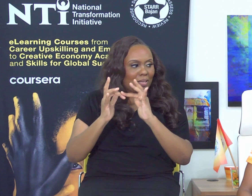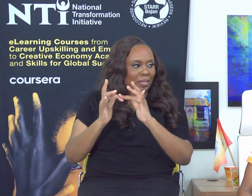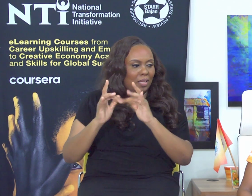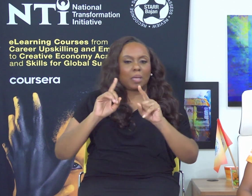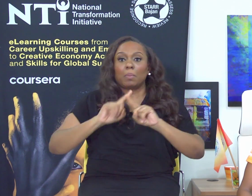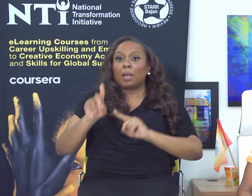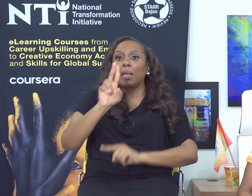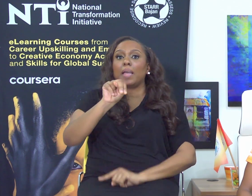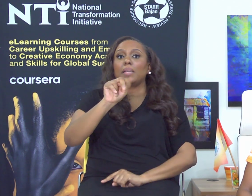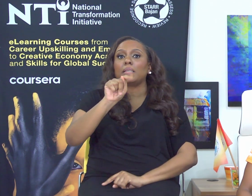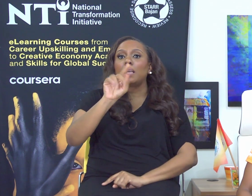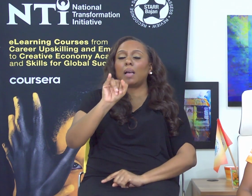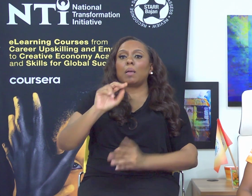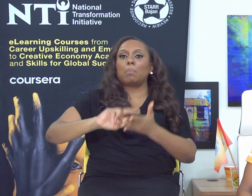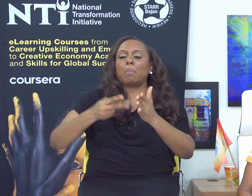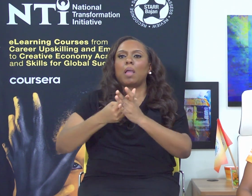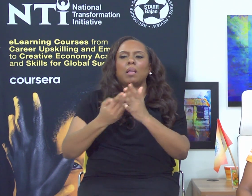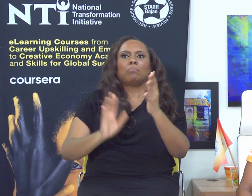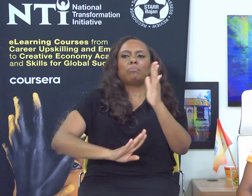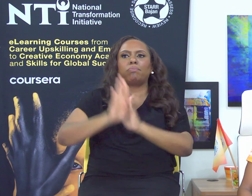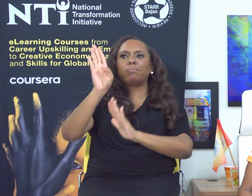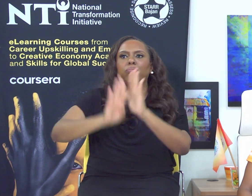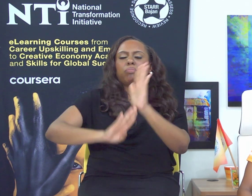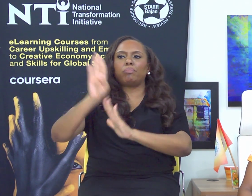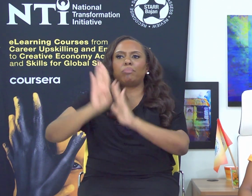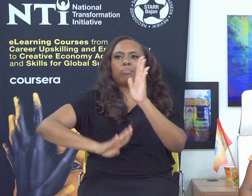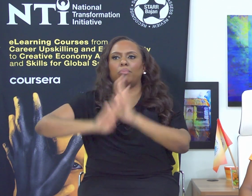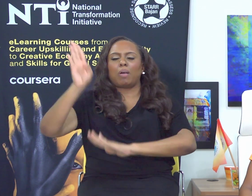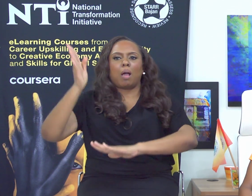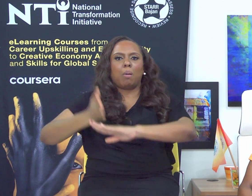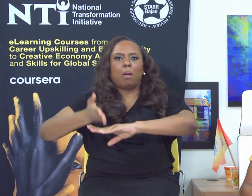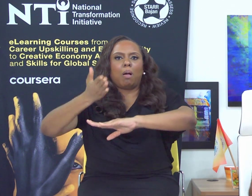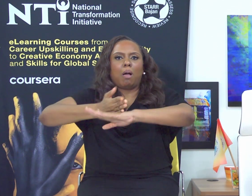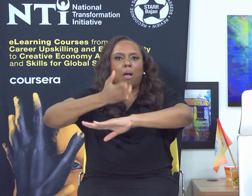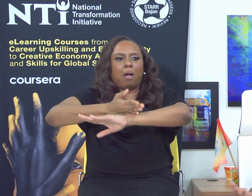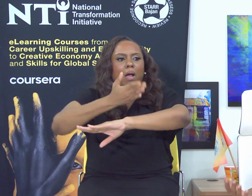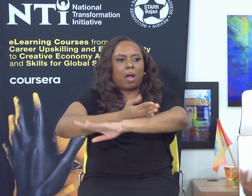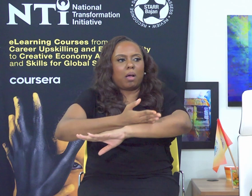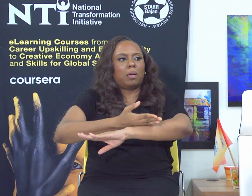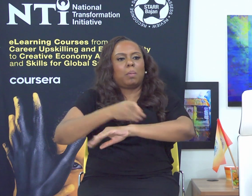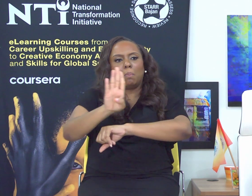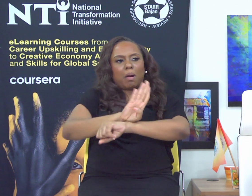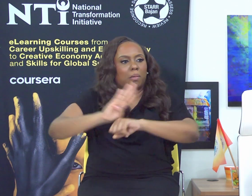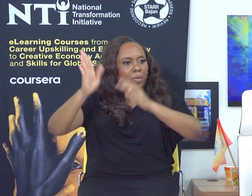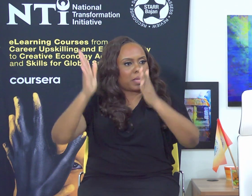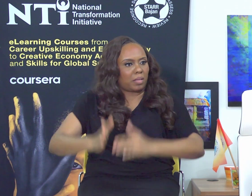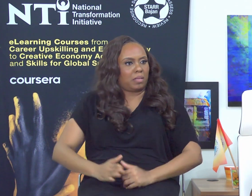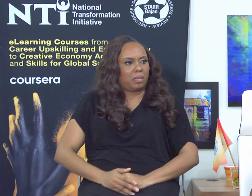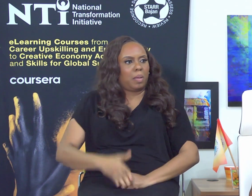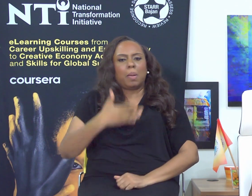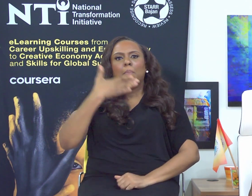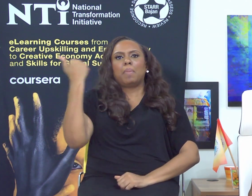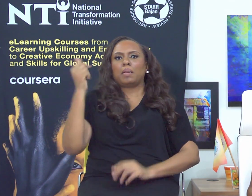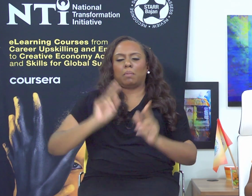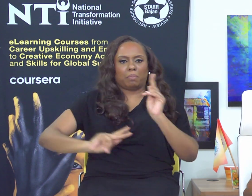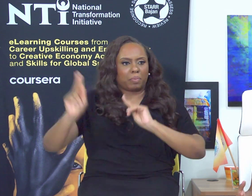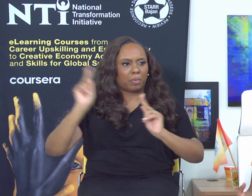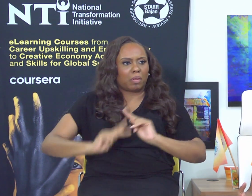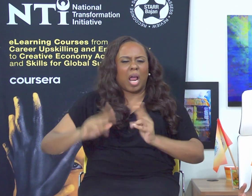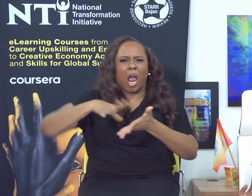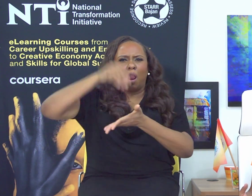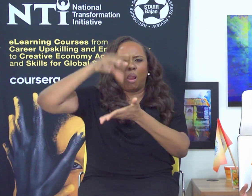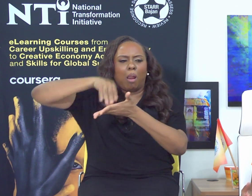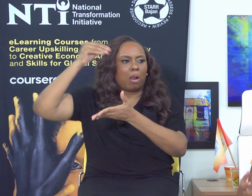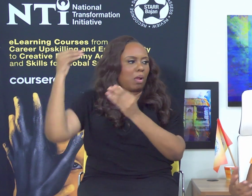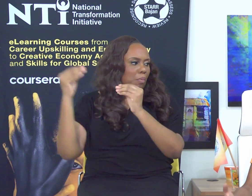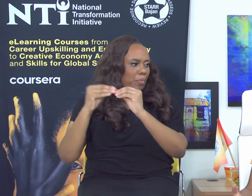movement where we are developing a better Barbadian, a more well-rounded citizen. And one of the